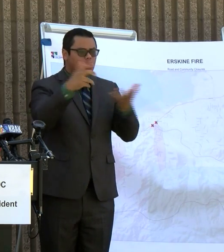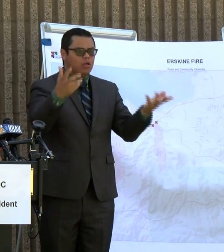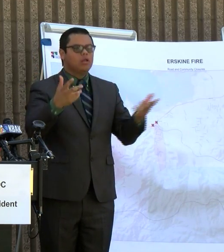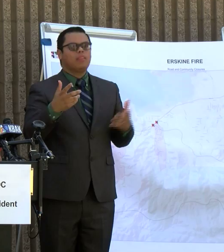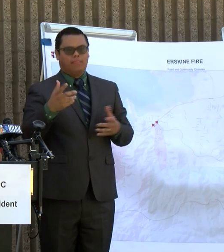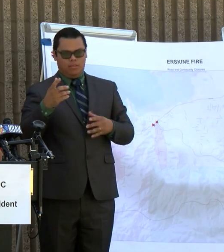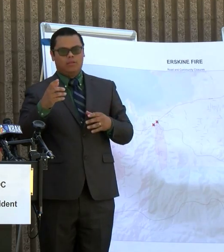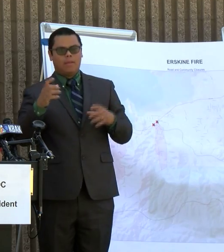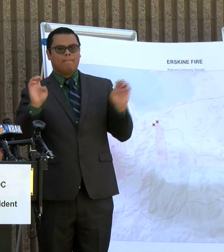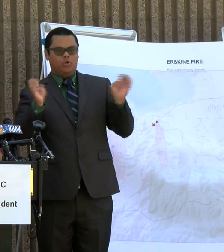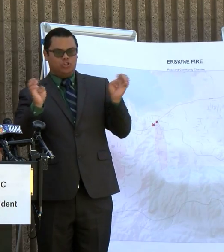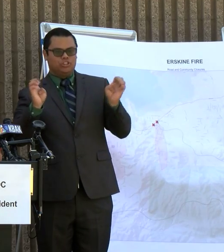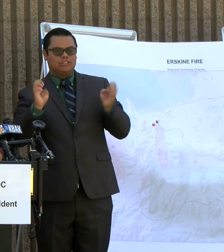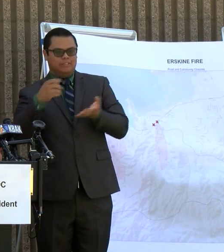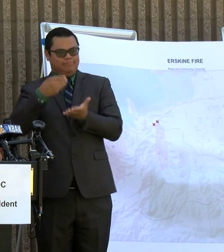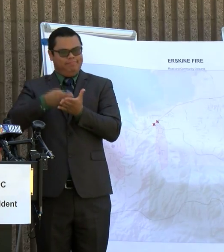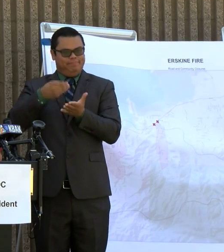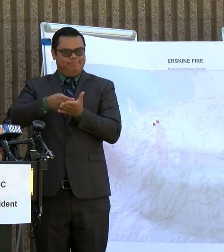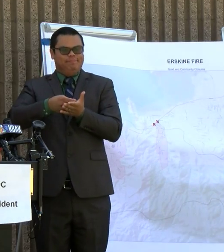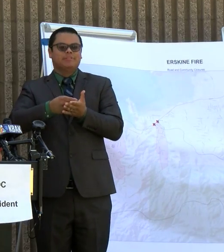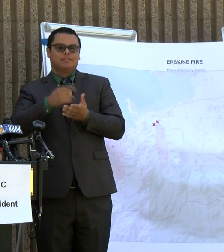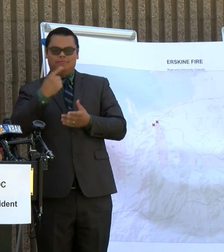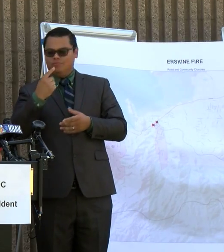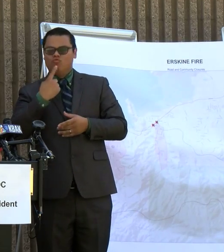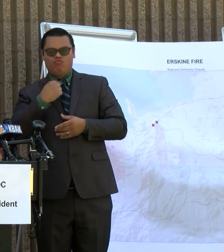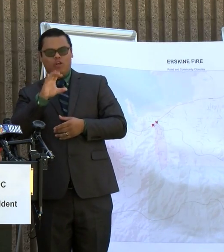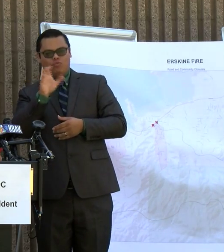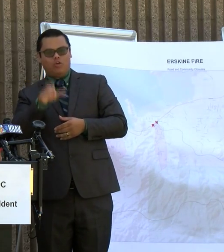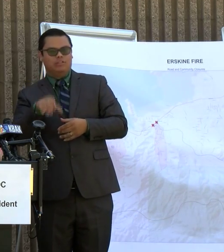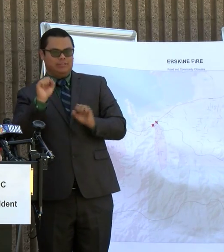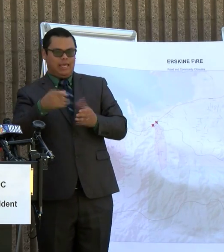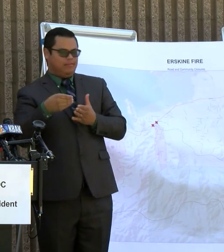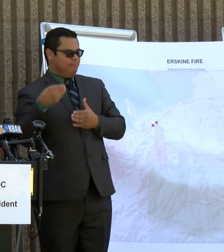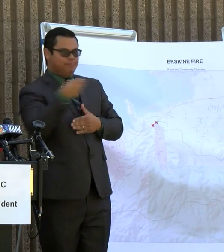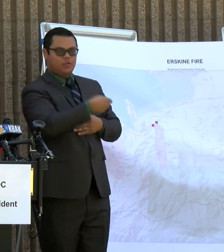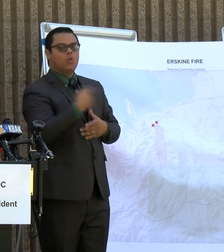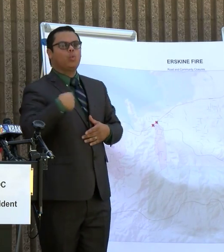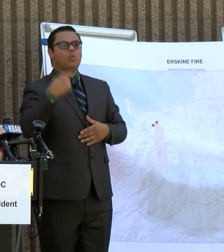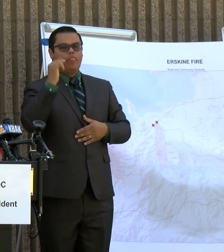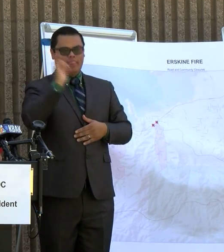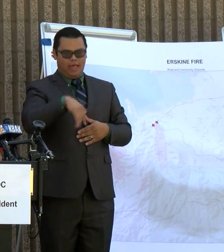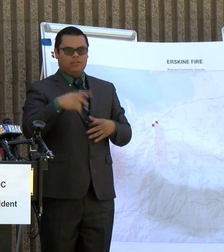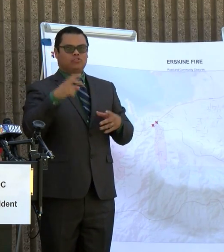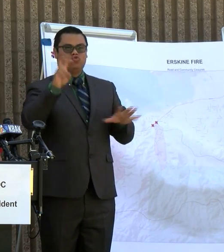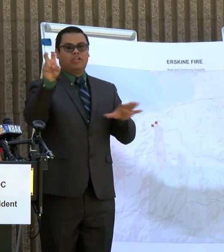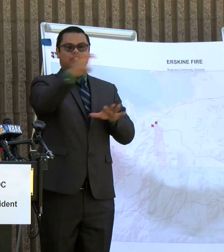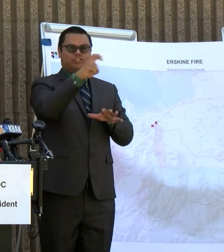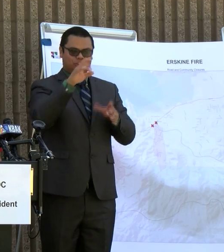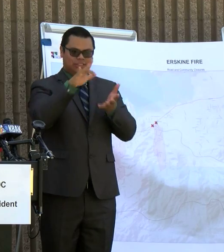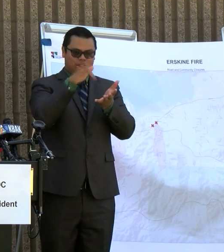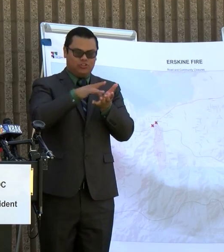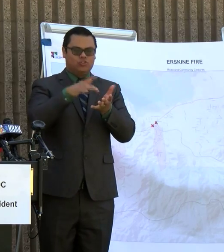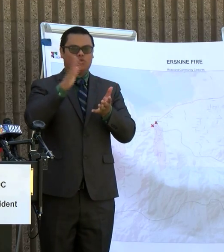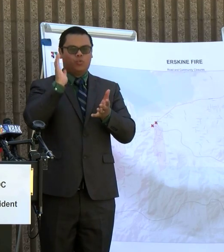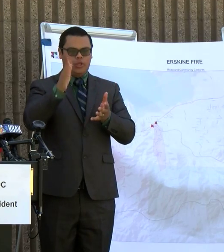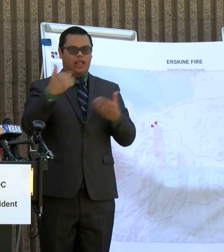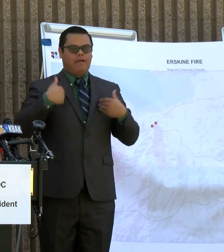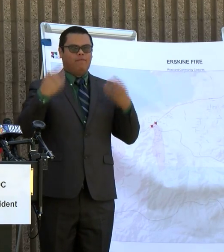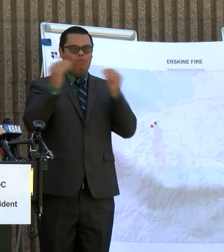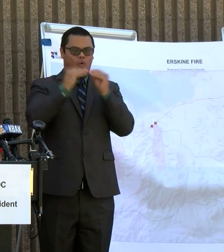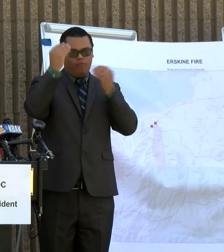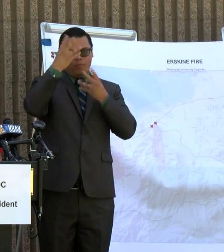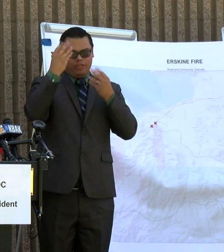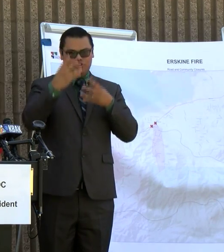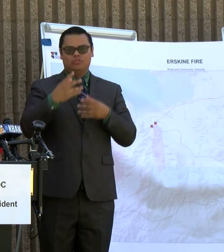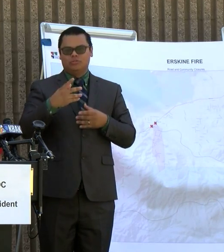financial assistance. And that's what we'll be addressing at the transition centers as people go back to their homes and we get damage assessment information on the